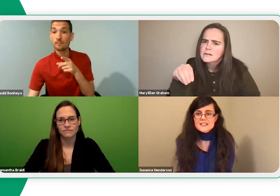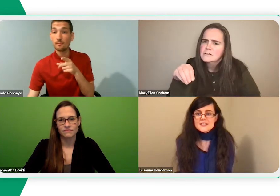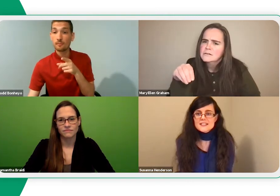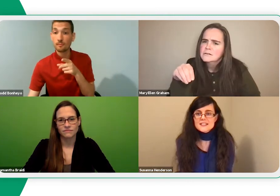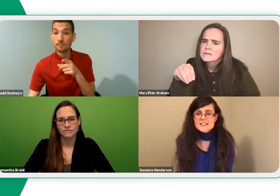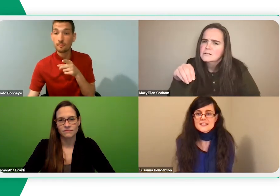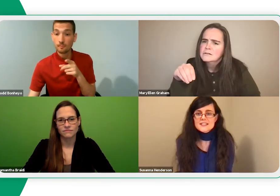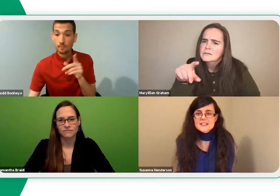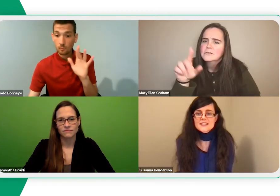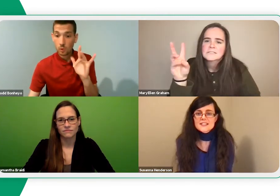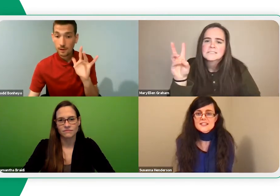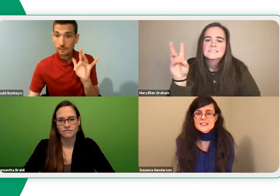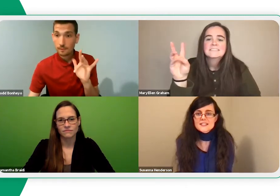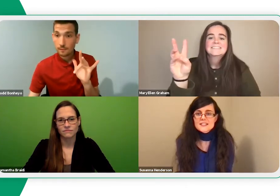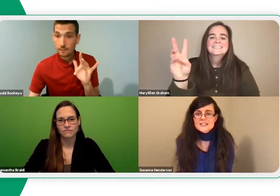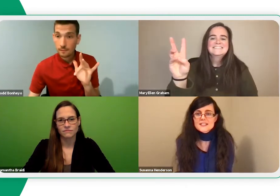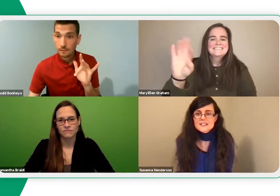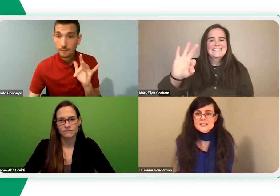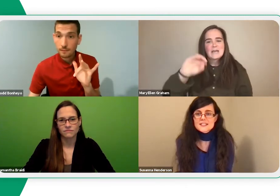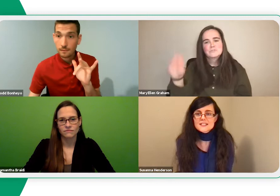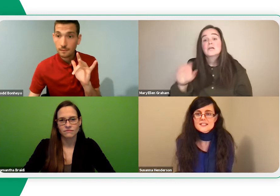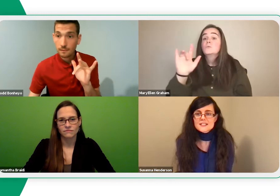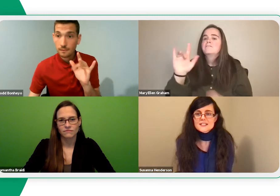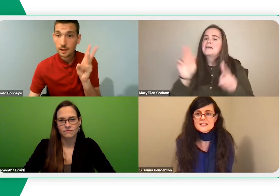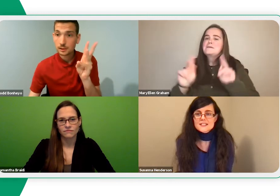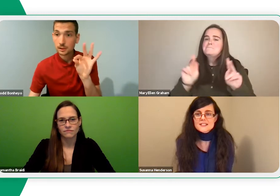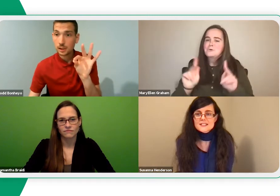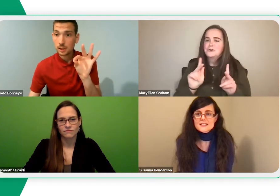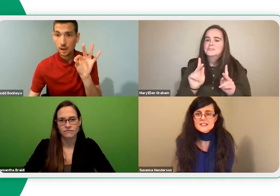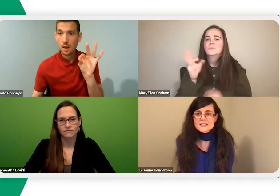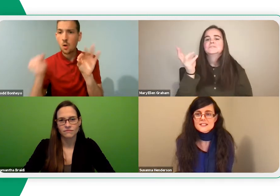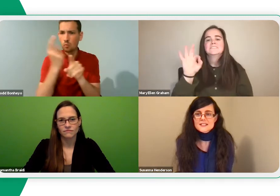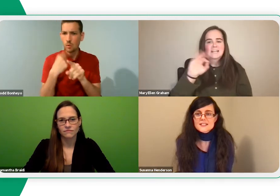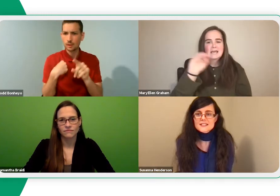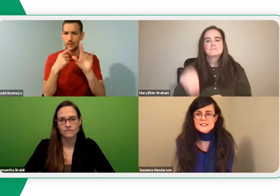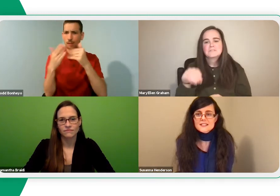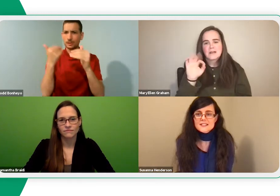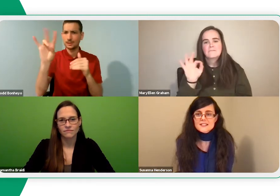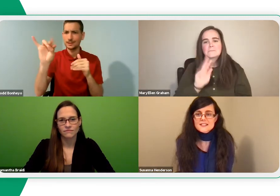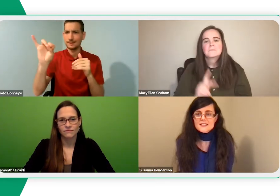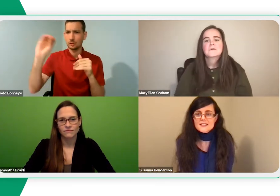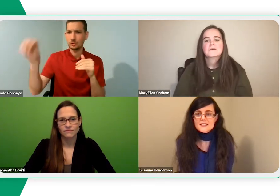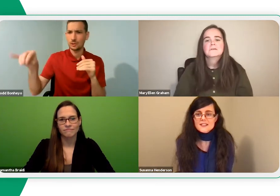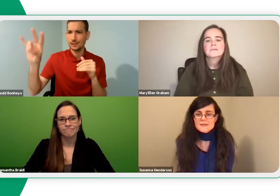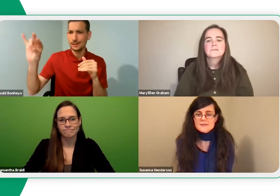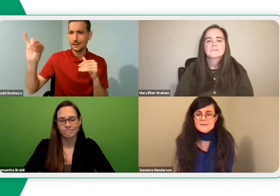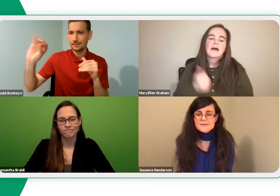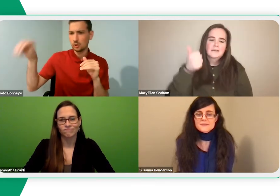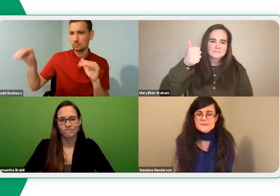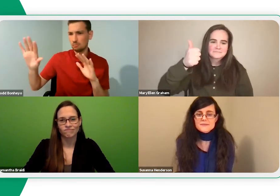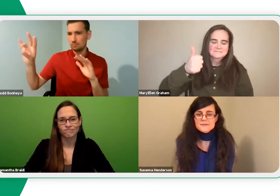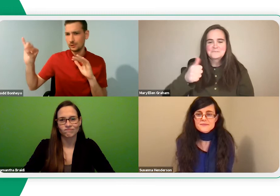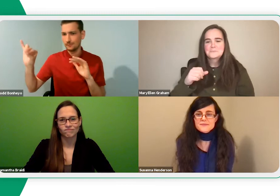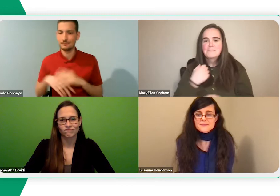This is Mary Ellen. Todd, did you say 25%? I saw 69%. It was 25 people No, almost